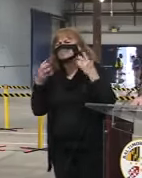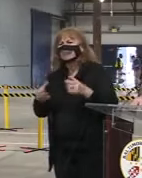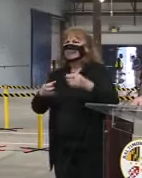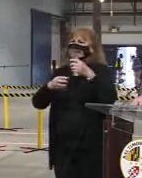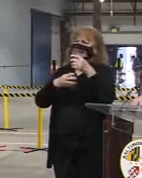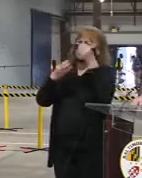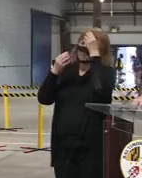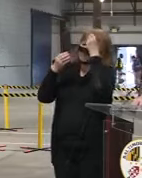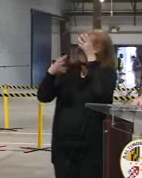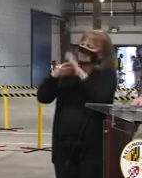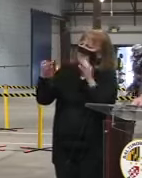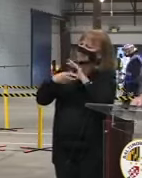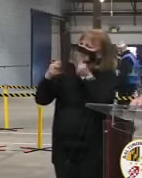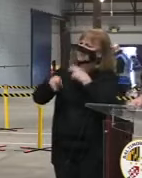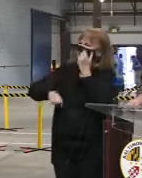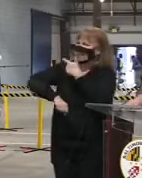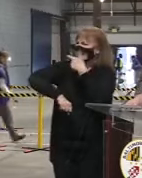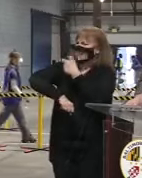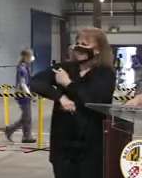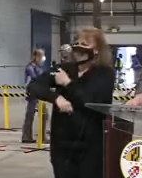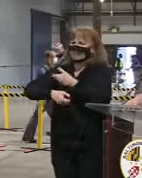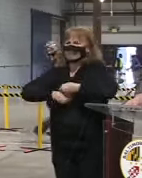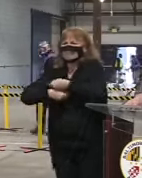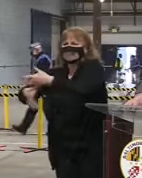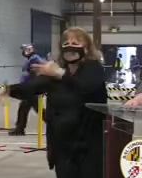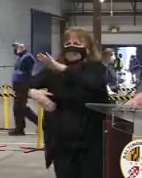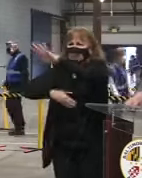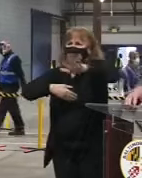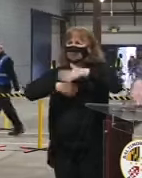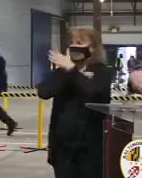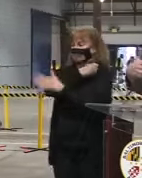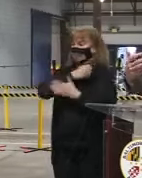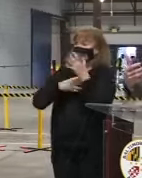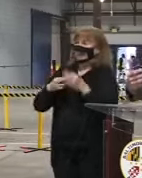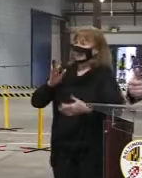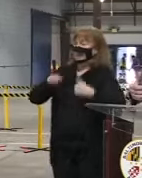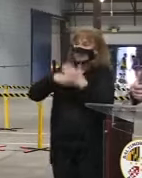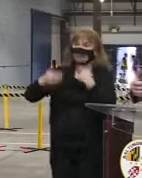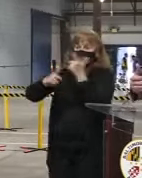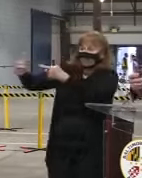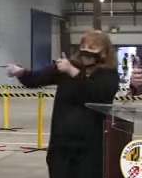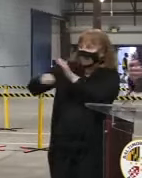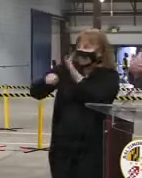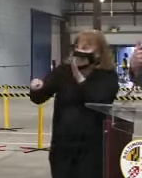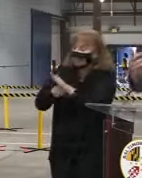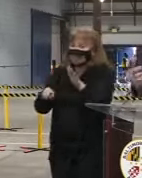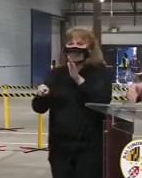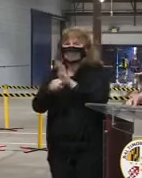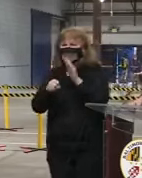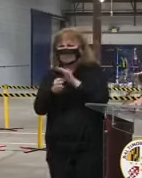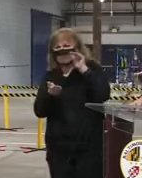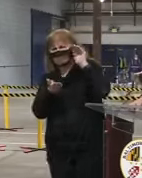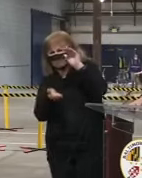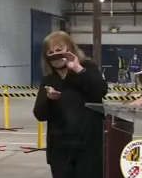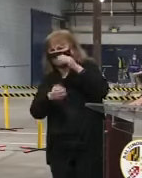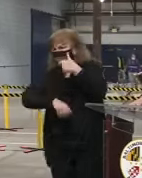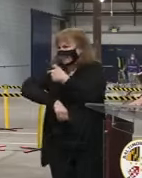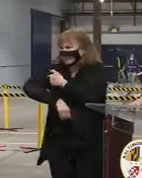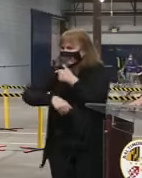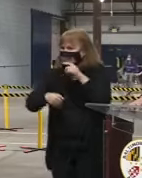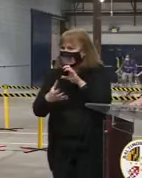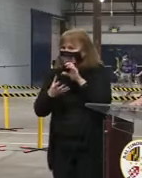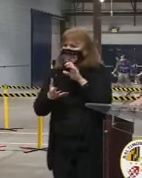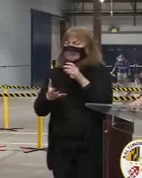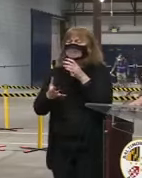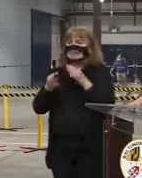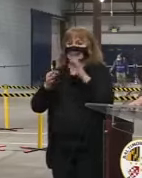stories about vaccine distribution across the country, about whether it's going fast enough, whether there's enough vaccine, and whether the feds,